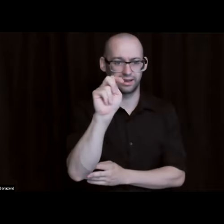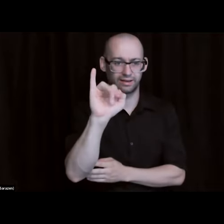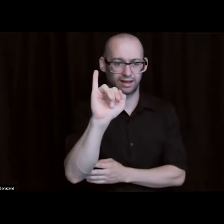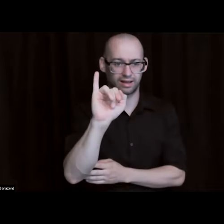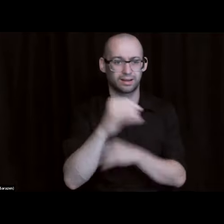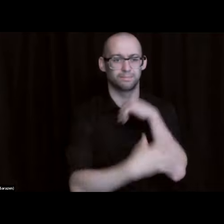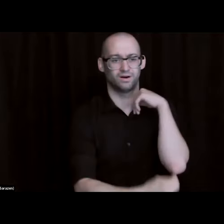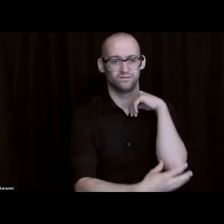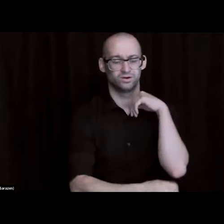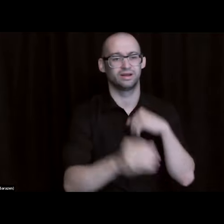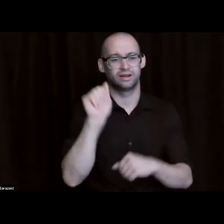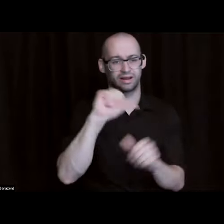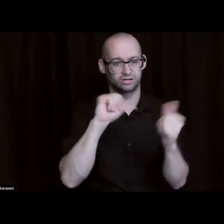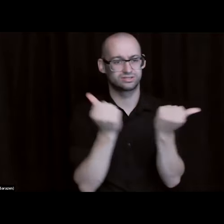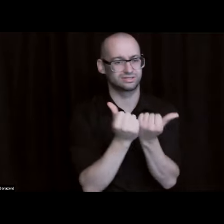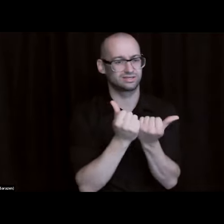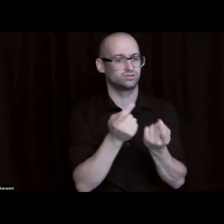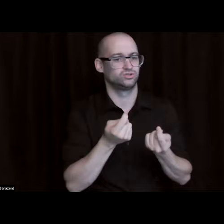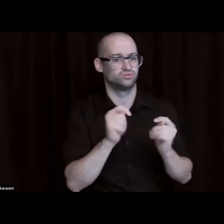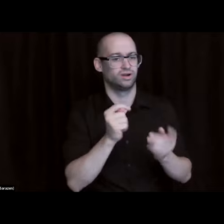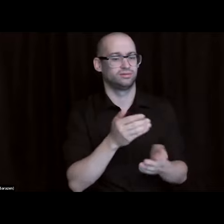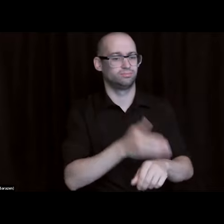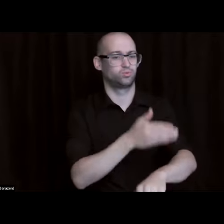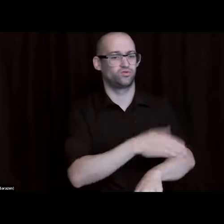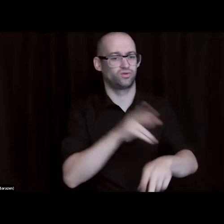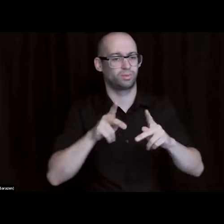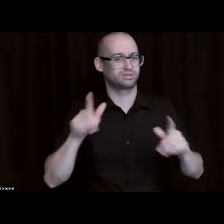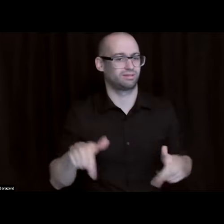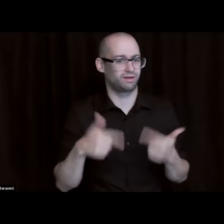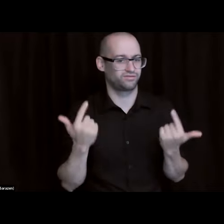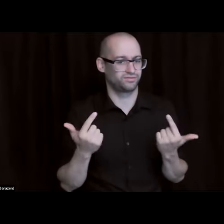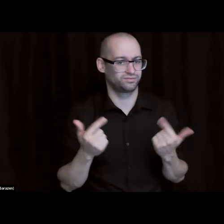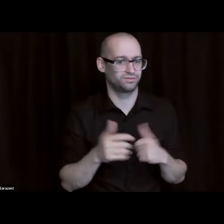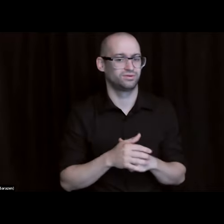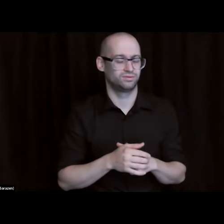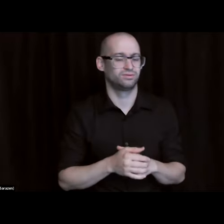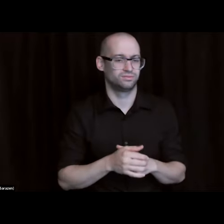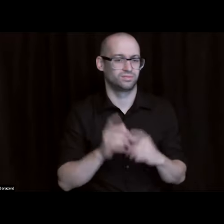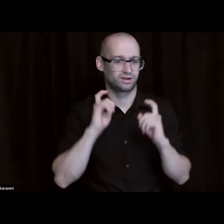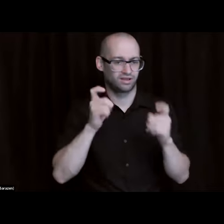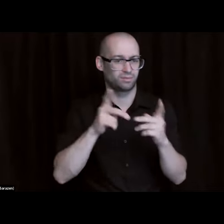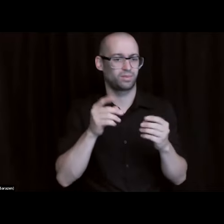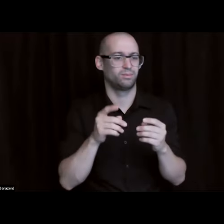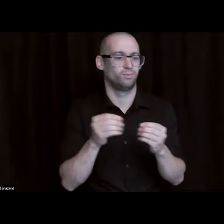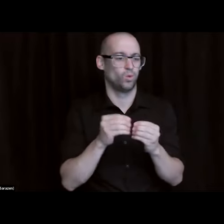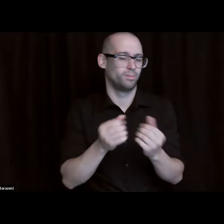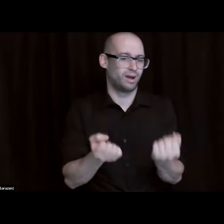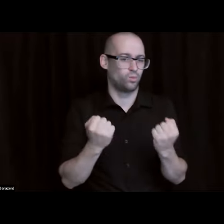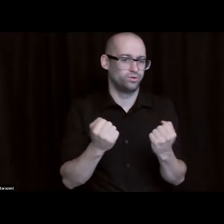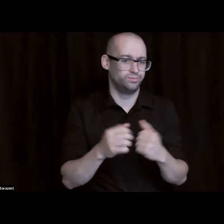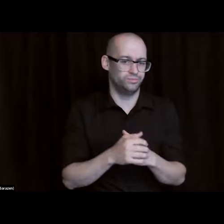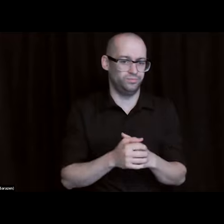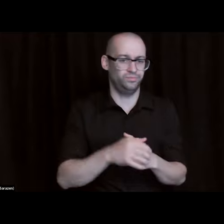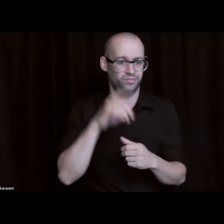agency in Orange County, working to address immediate needs and empower disadvantaged and low-income communities for the past 50